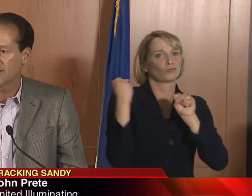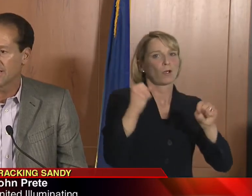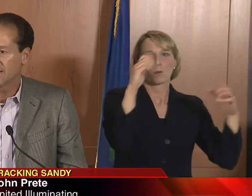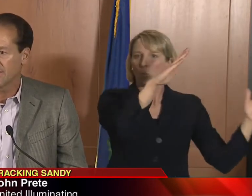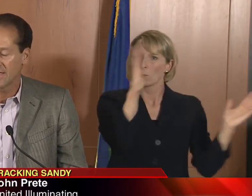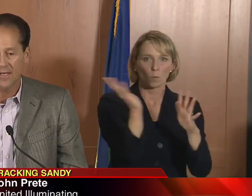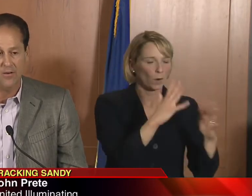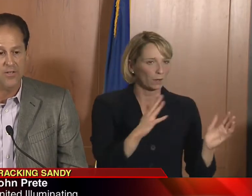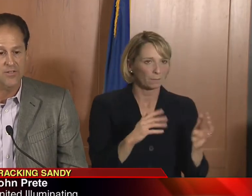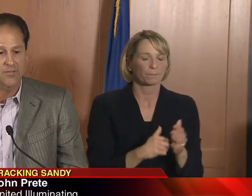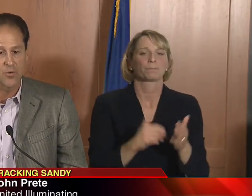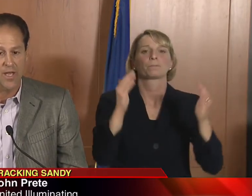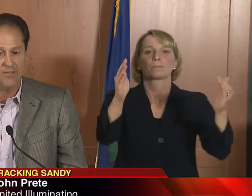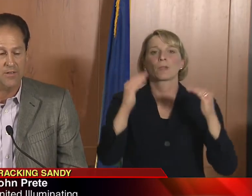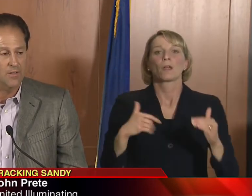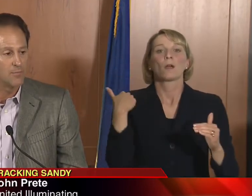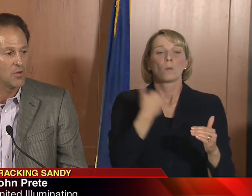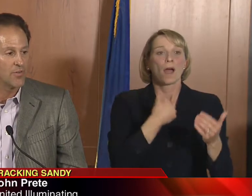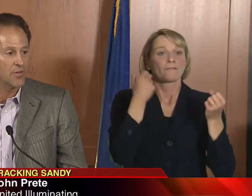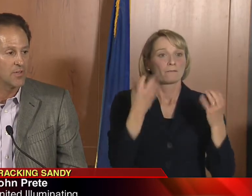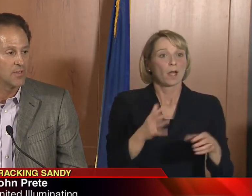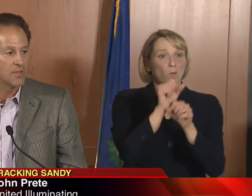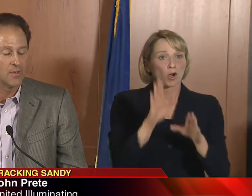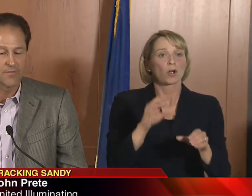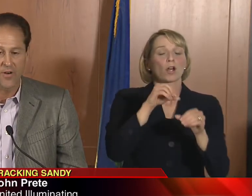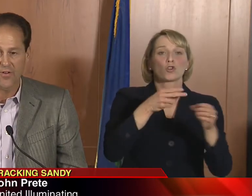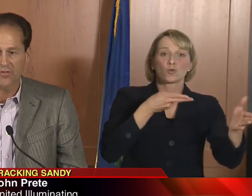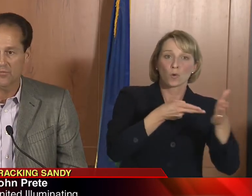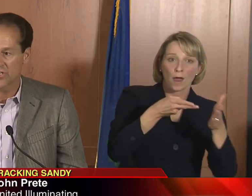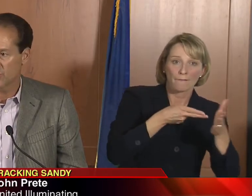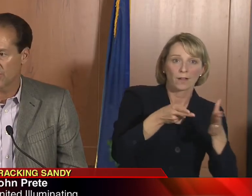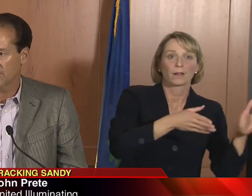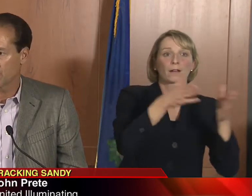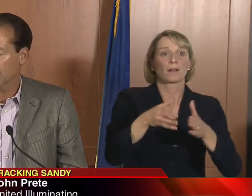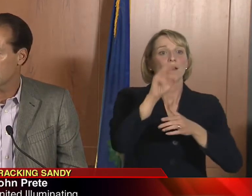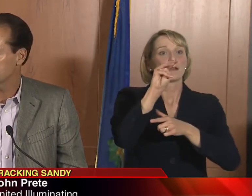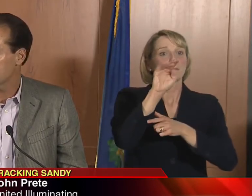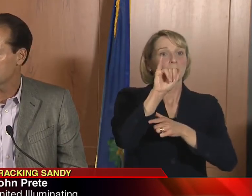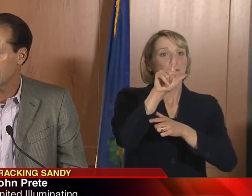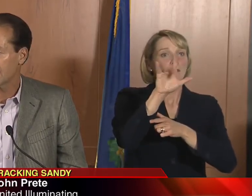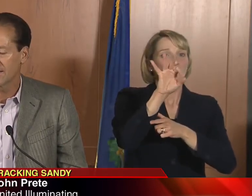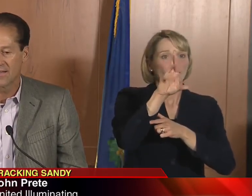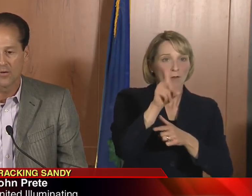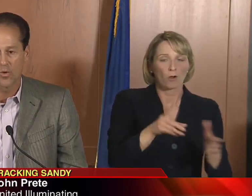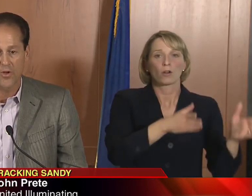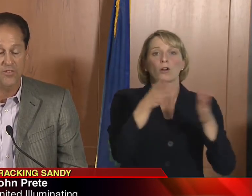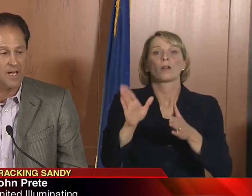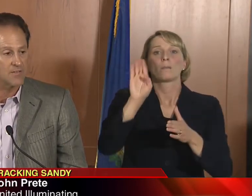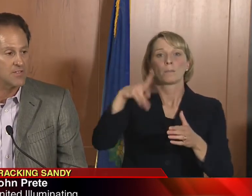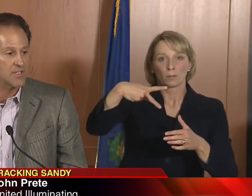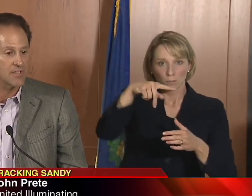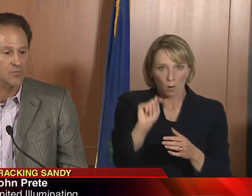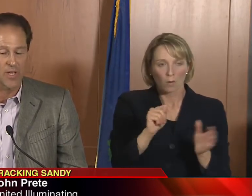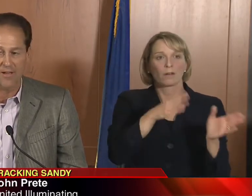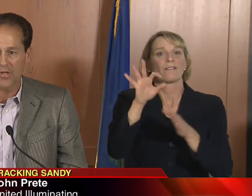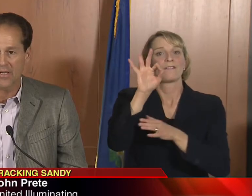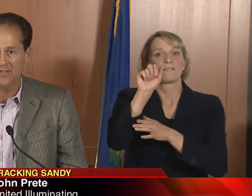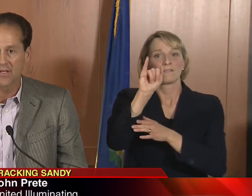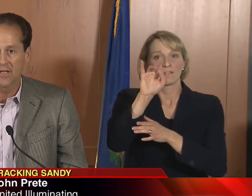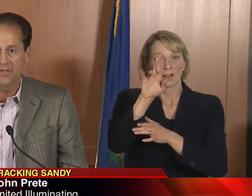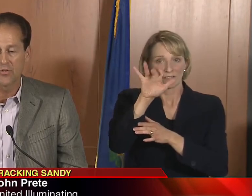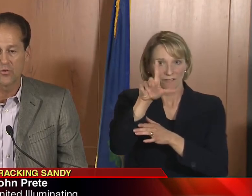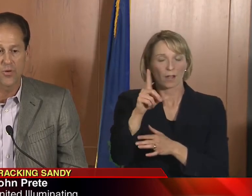6 in the areas of New Haven, Milford, Fairfield, and Bridgeport. We're in constant contact with those towns and cities. We